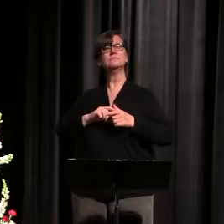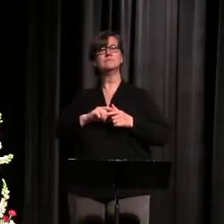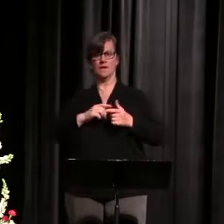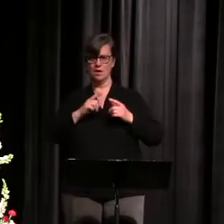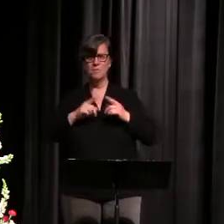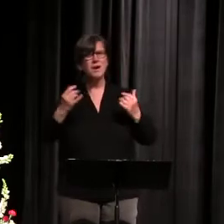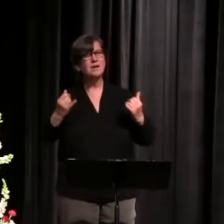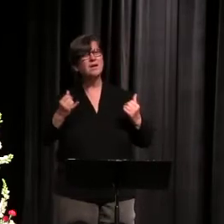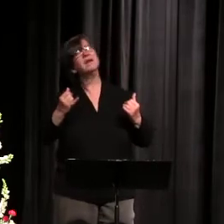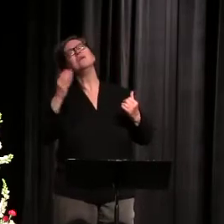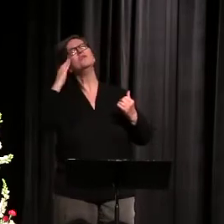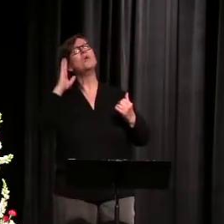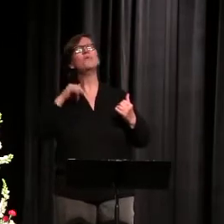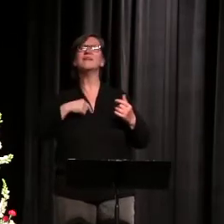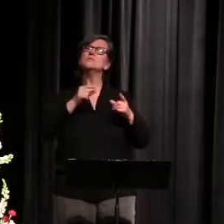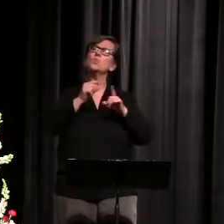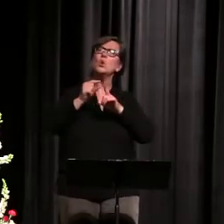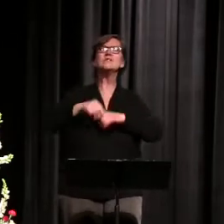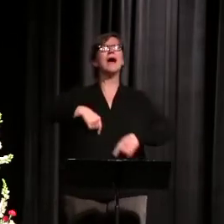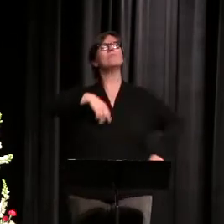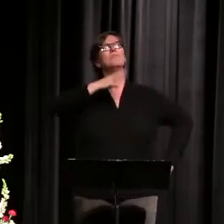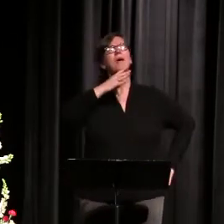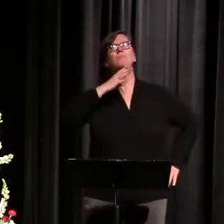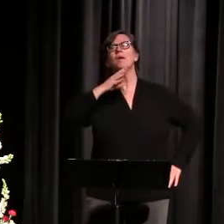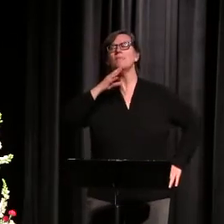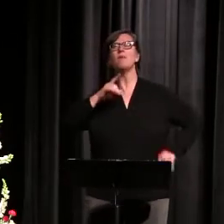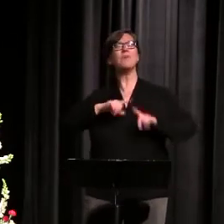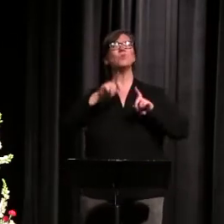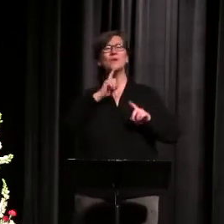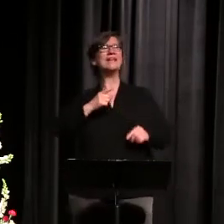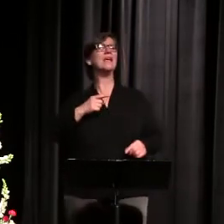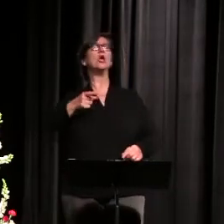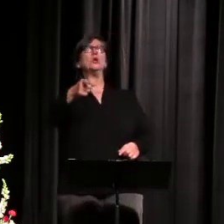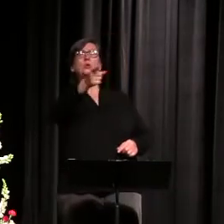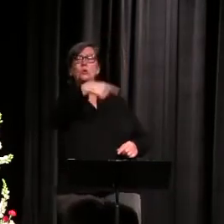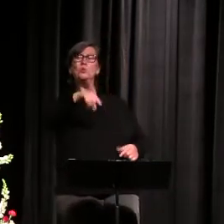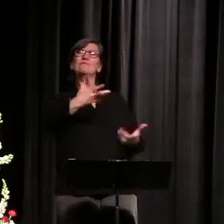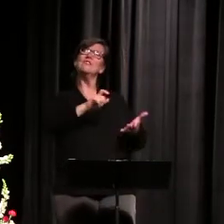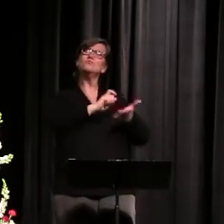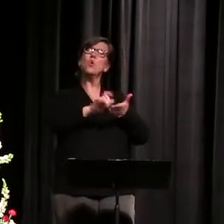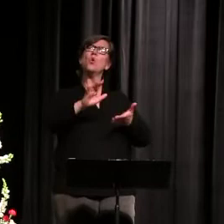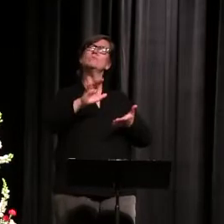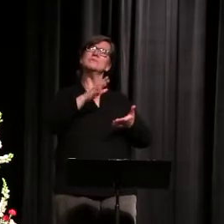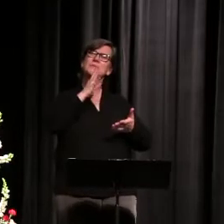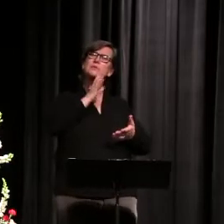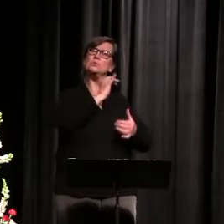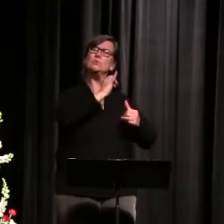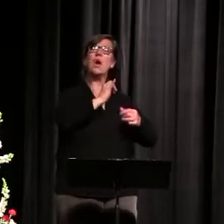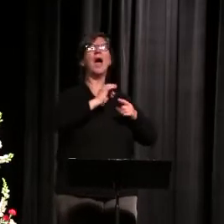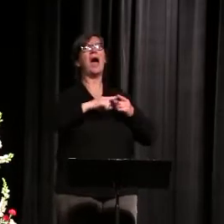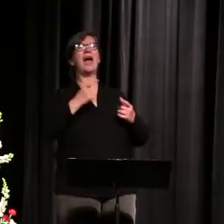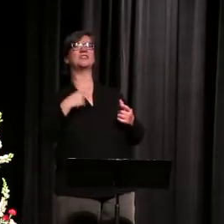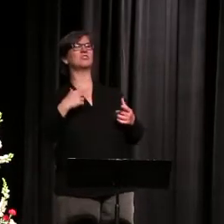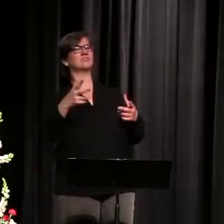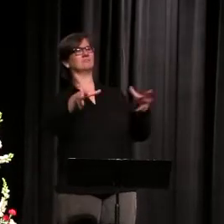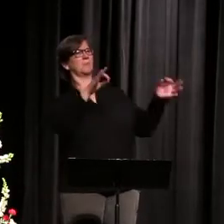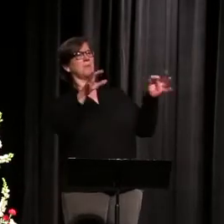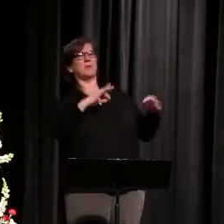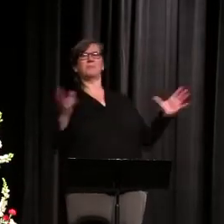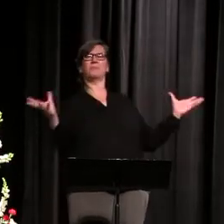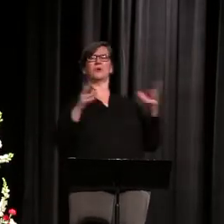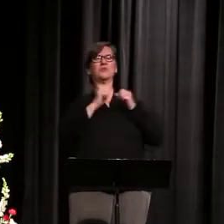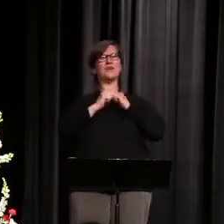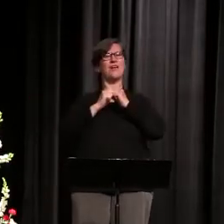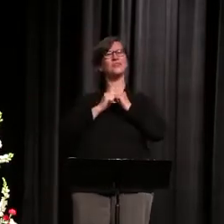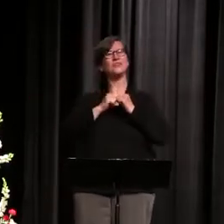words, but I think in a way you have all written this speech. I'm just the one to put it together and share it. I might be a bit biased,